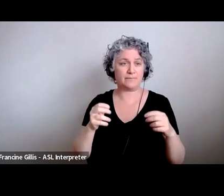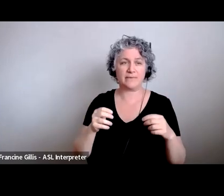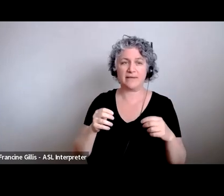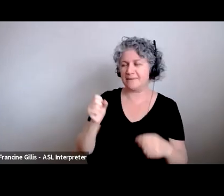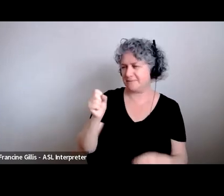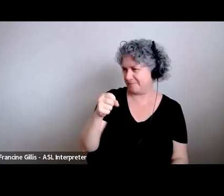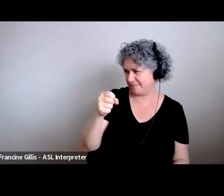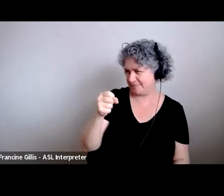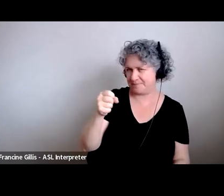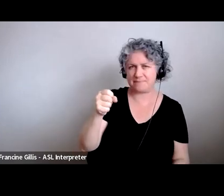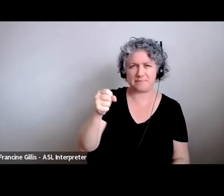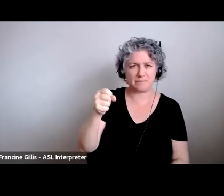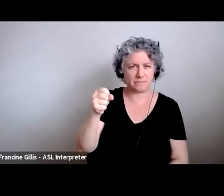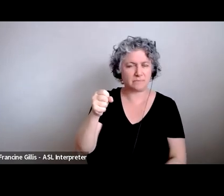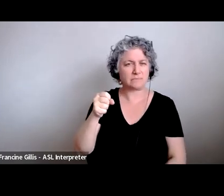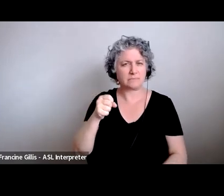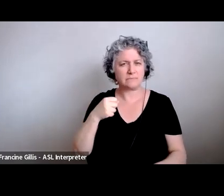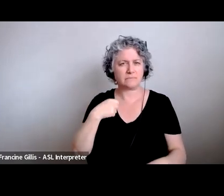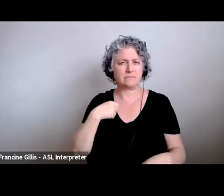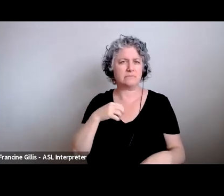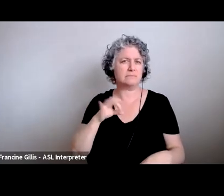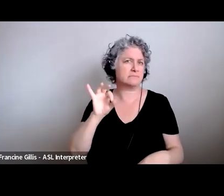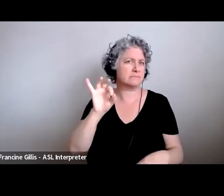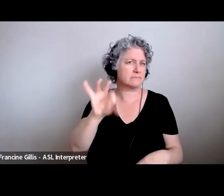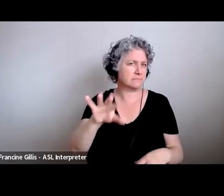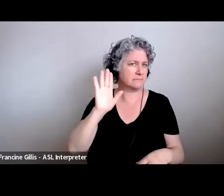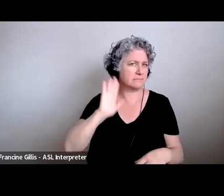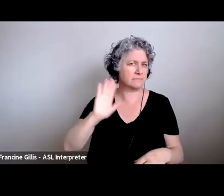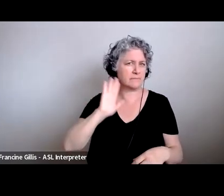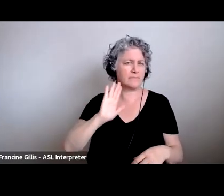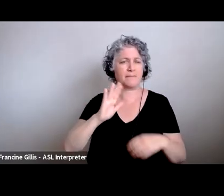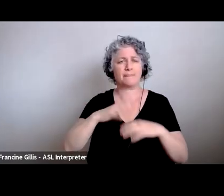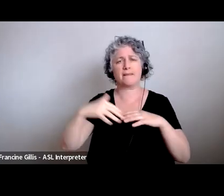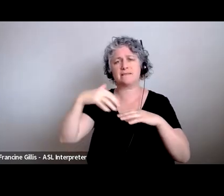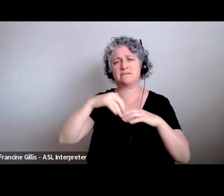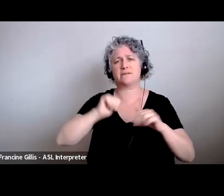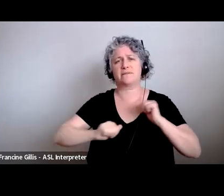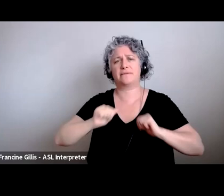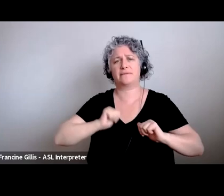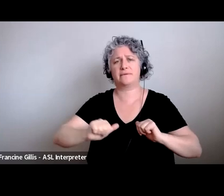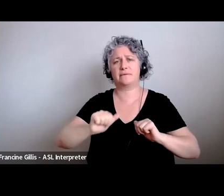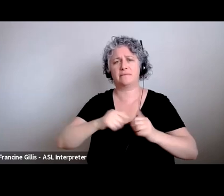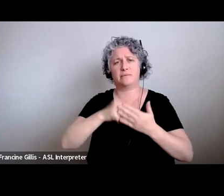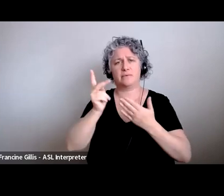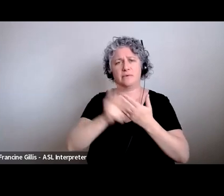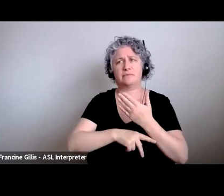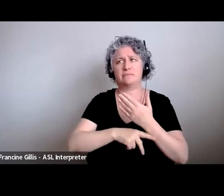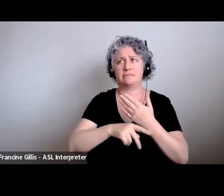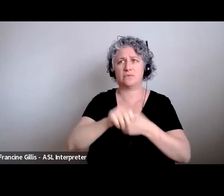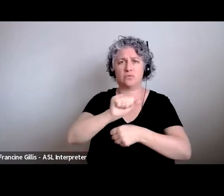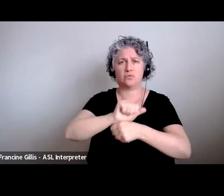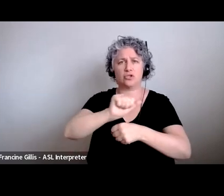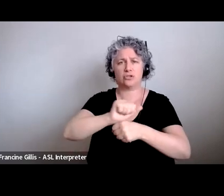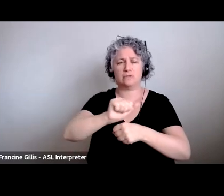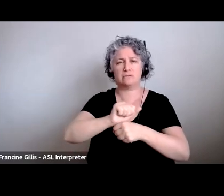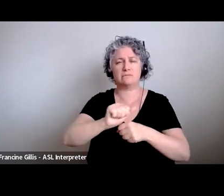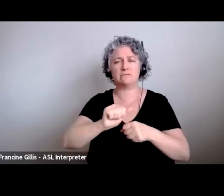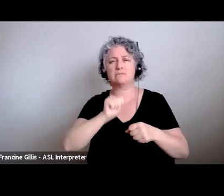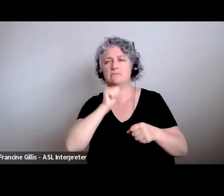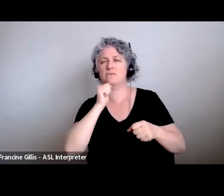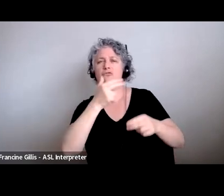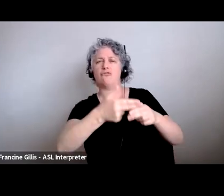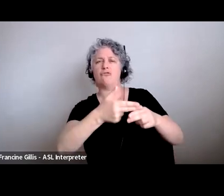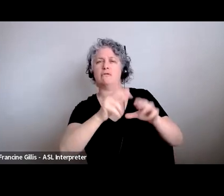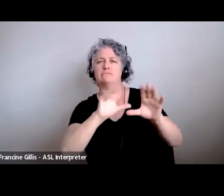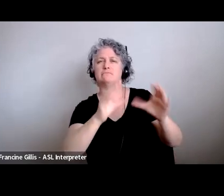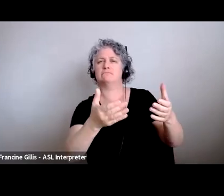mentioned, the work that Indigenous theatre programs is not exactly what you would categorize as populist